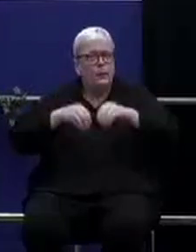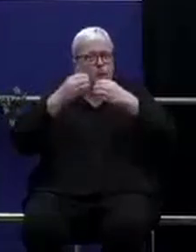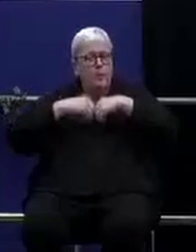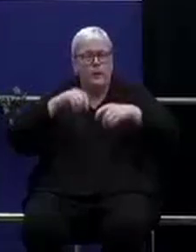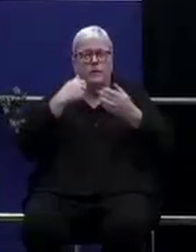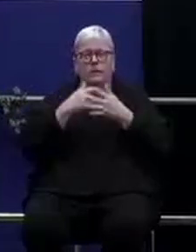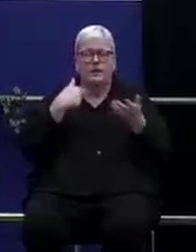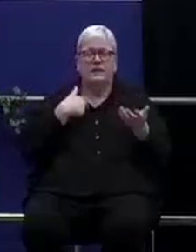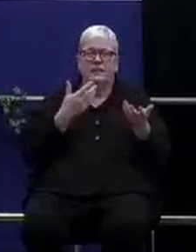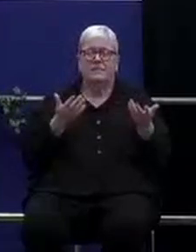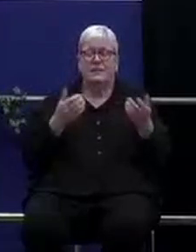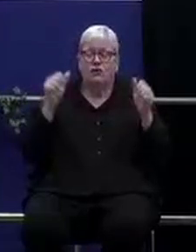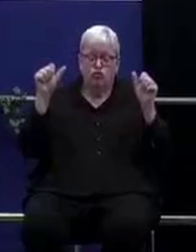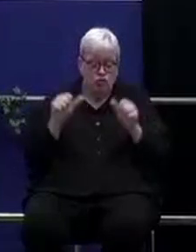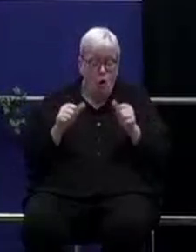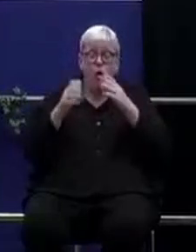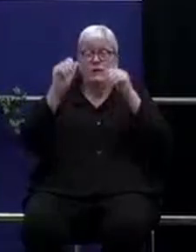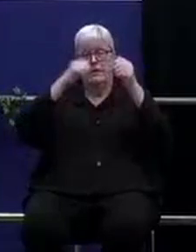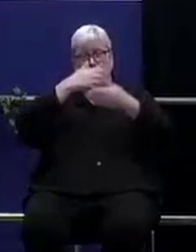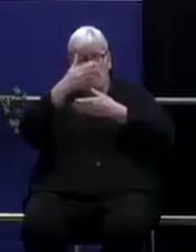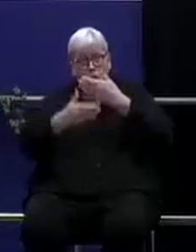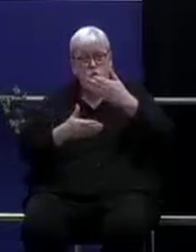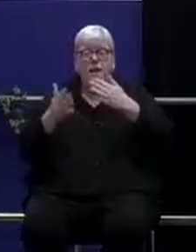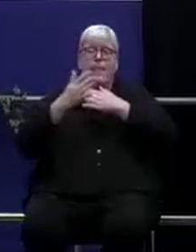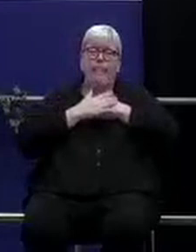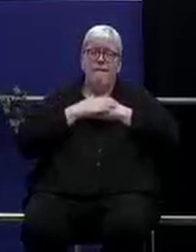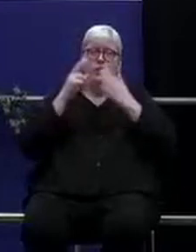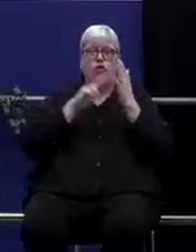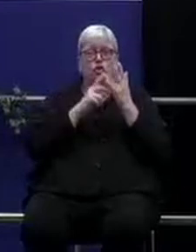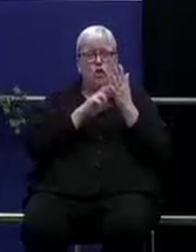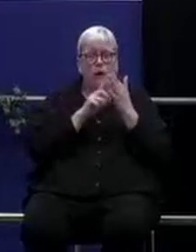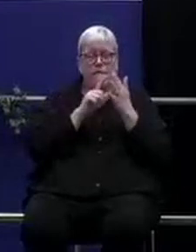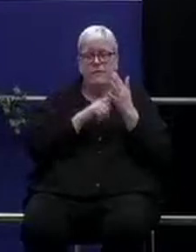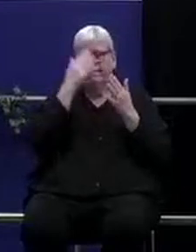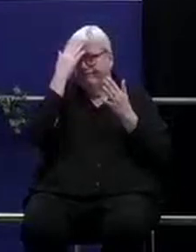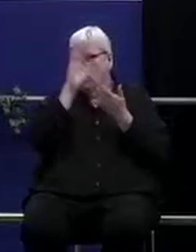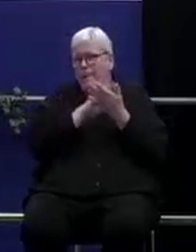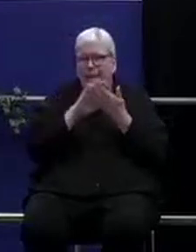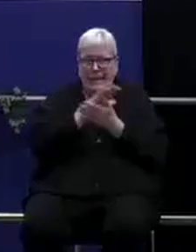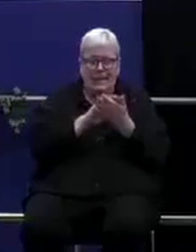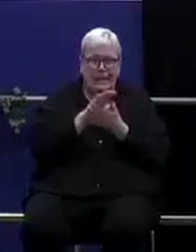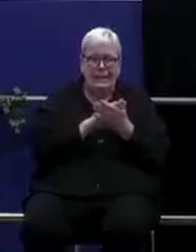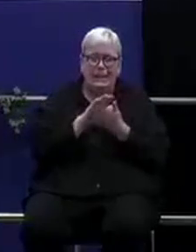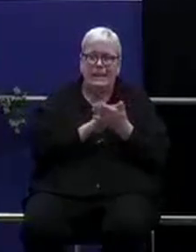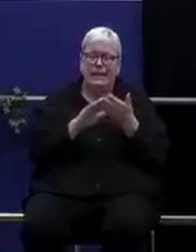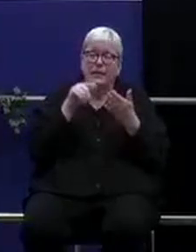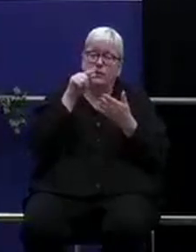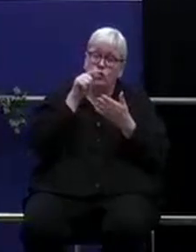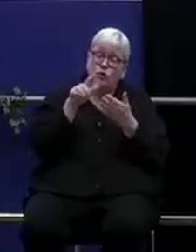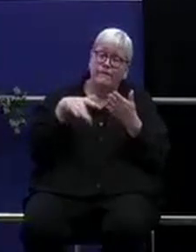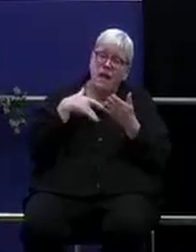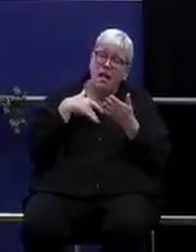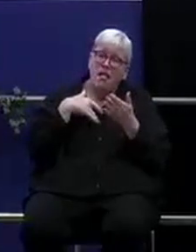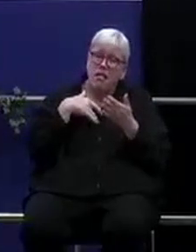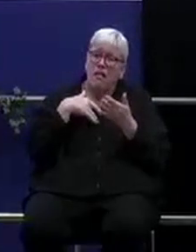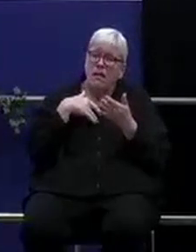story lover's novel in so many ways. And I don't know, maybe you know what I mean by that. But do you credit your sort